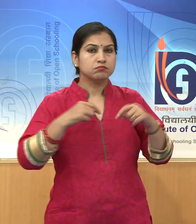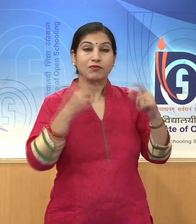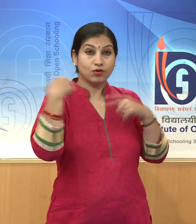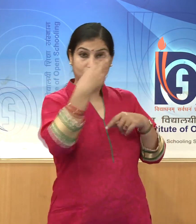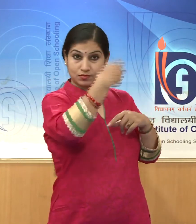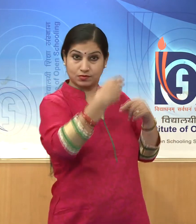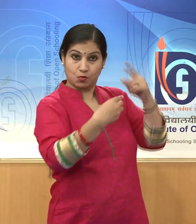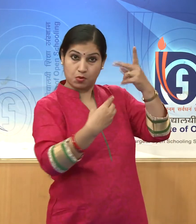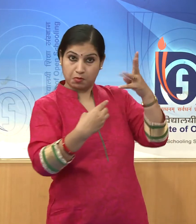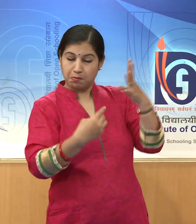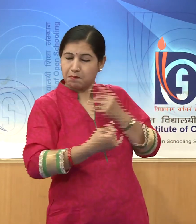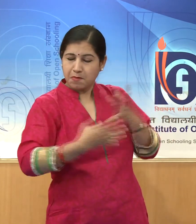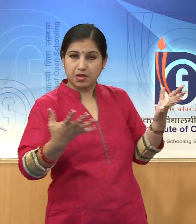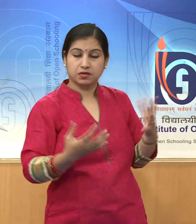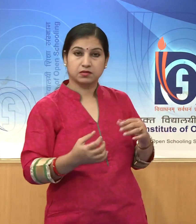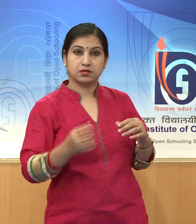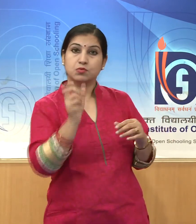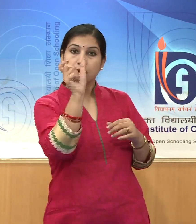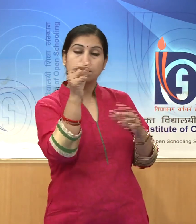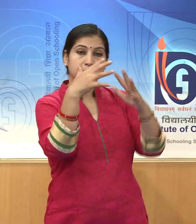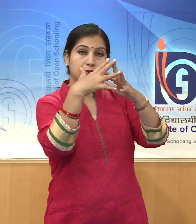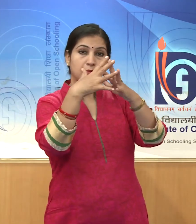series Words and Symbols.